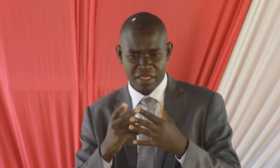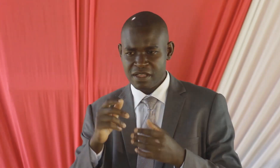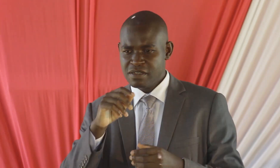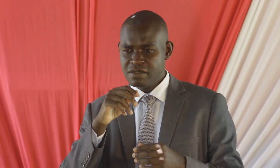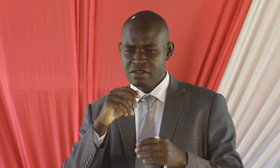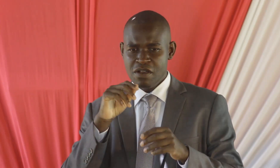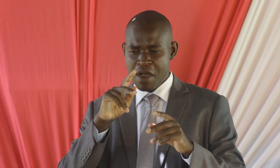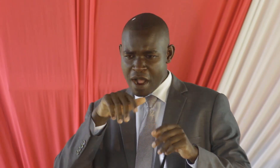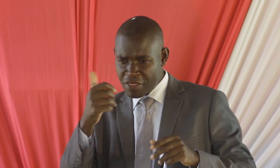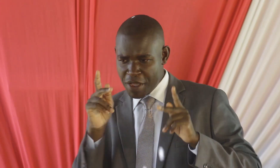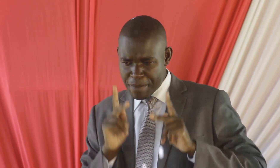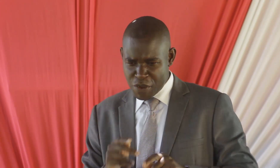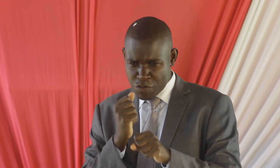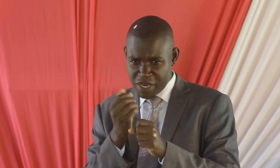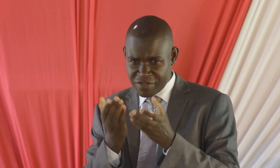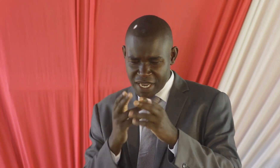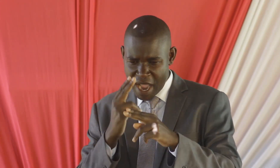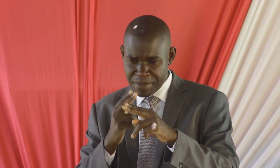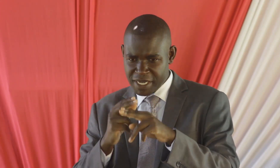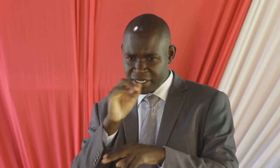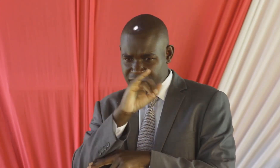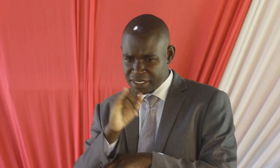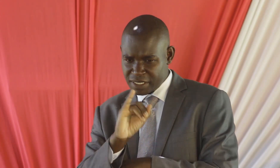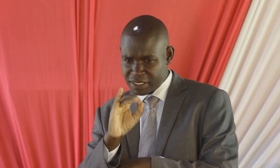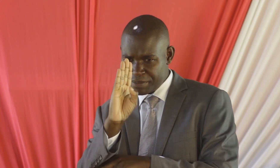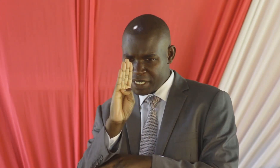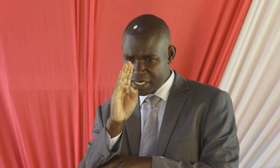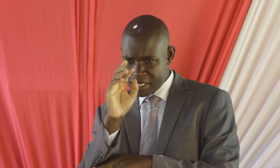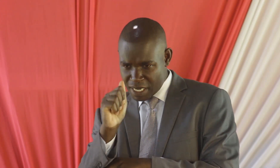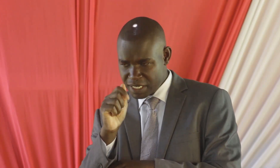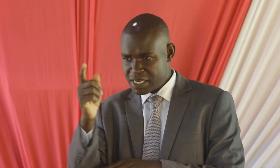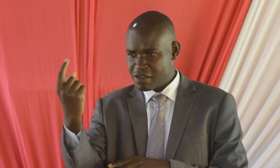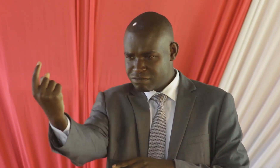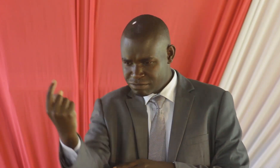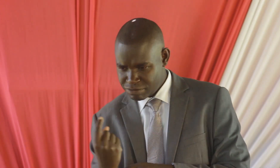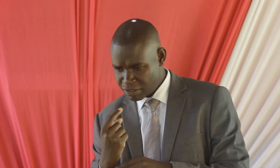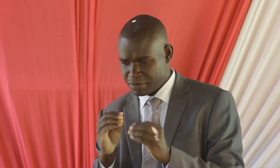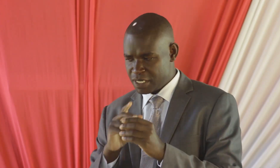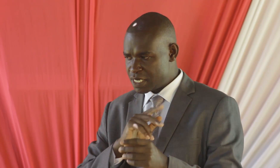Is there anyone who he is? Is there anyone in the name Ziba?